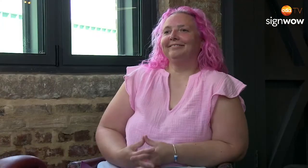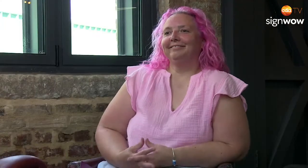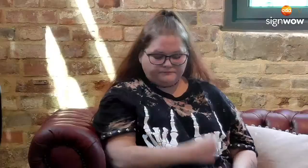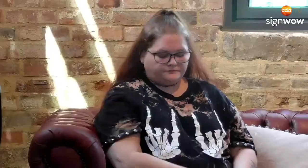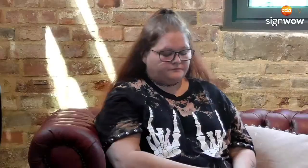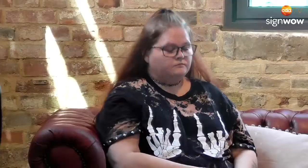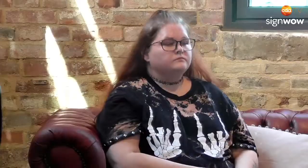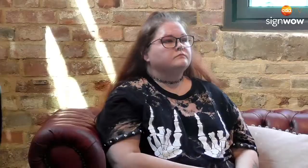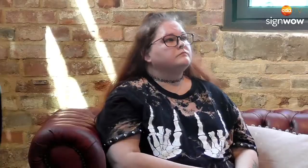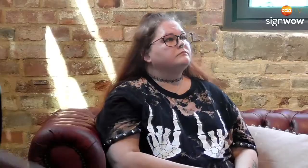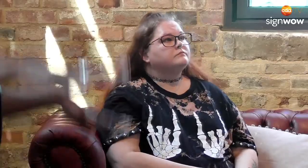2, 1.